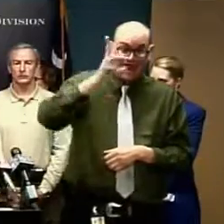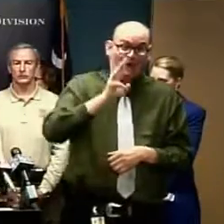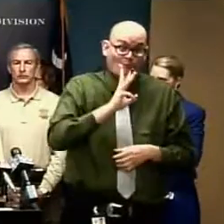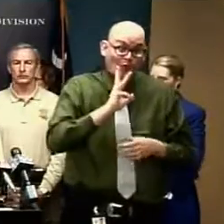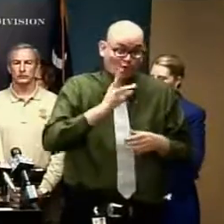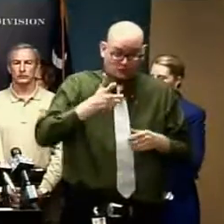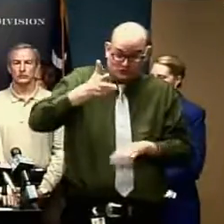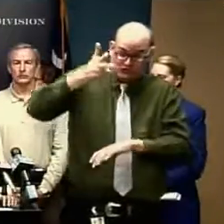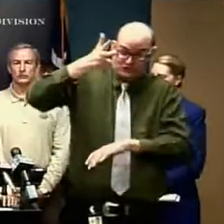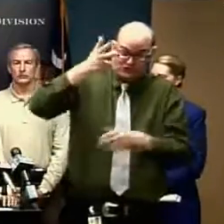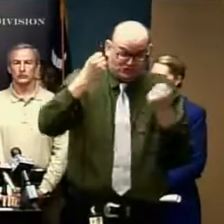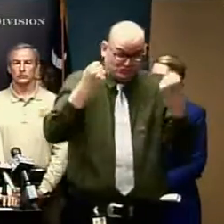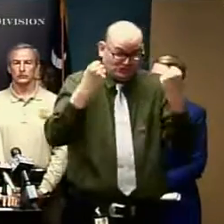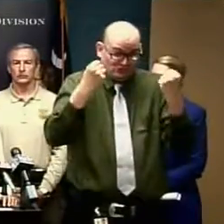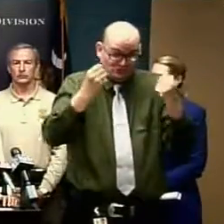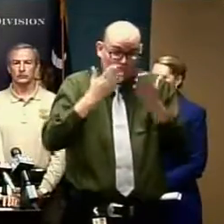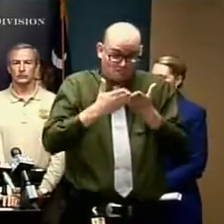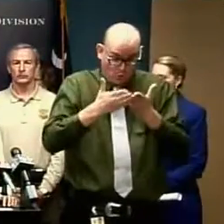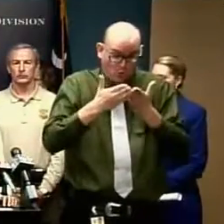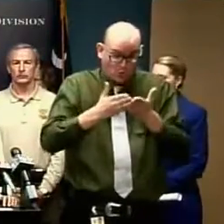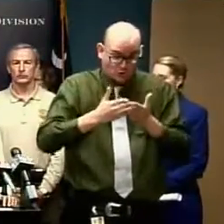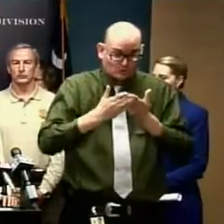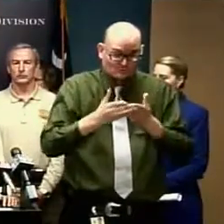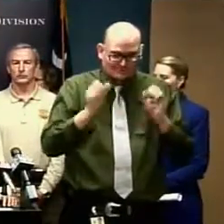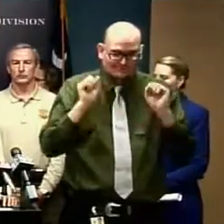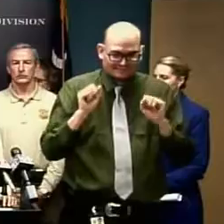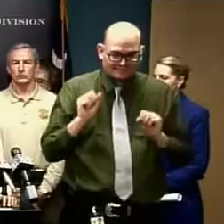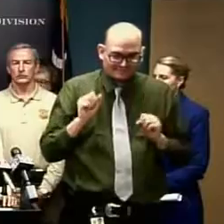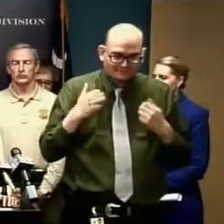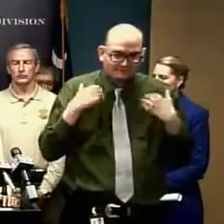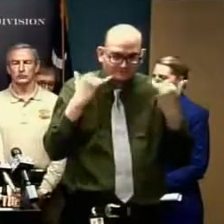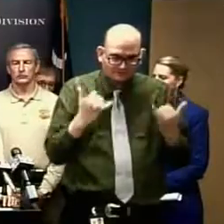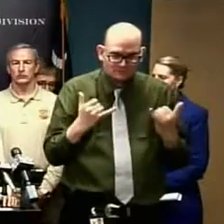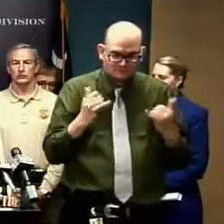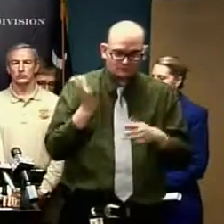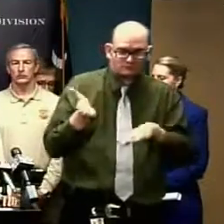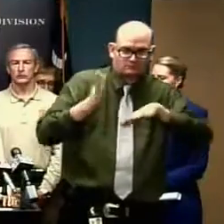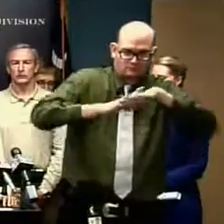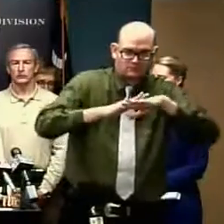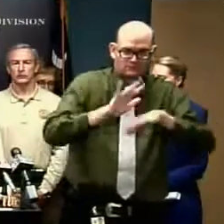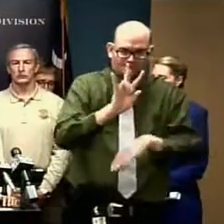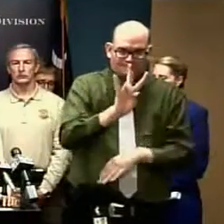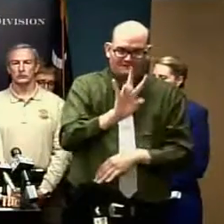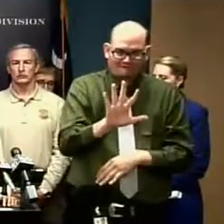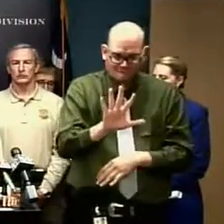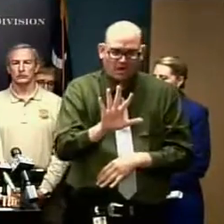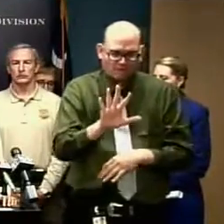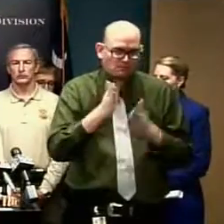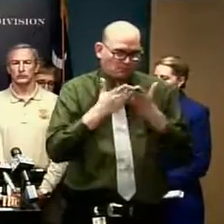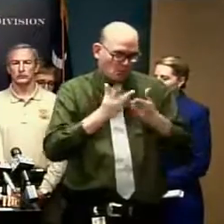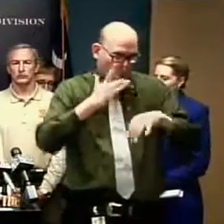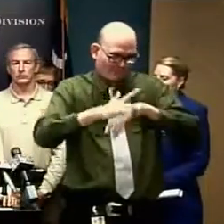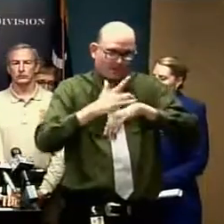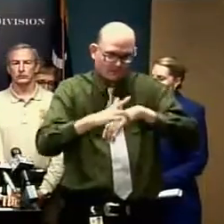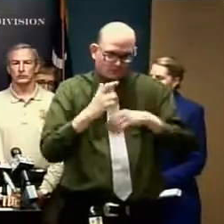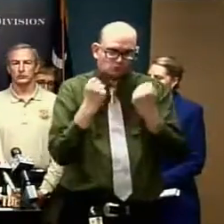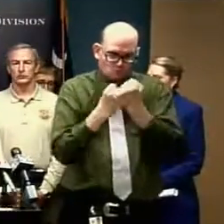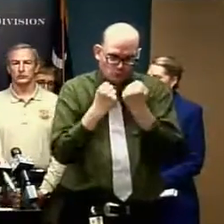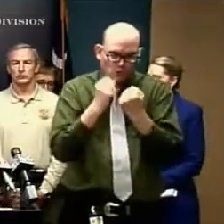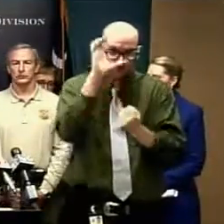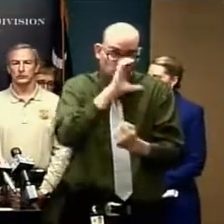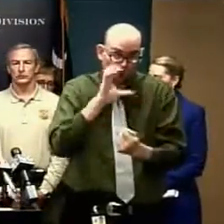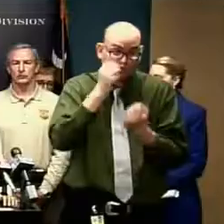them. It's phenomenal what they do. They are now upping that to 75. They continue to support with search and rescue. They're